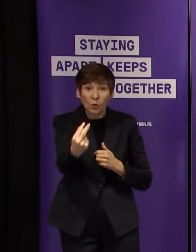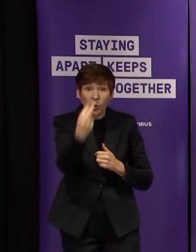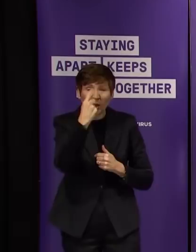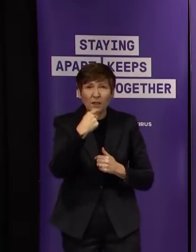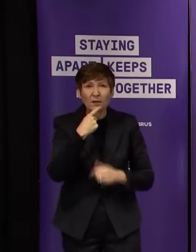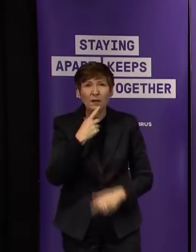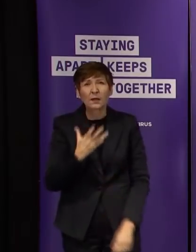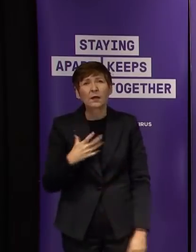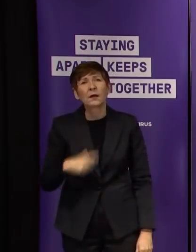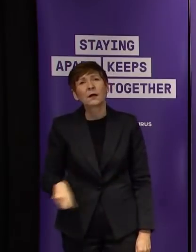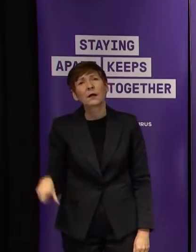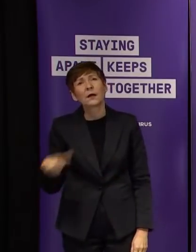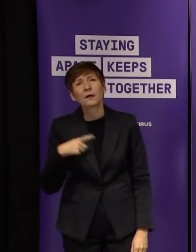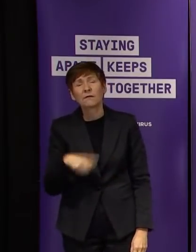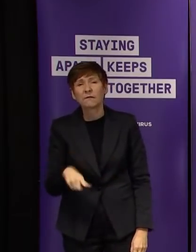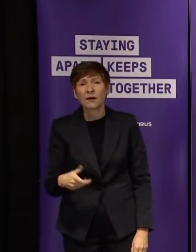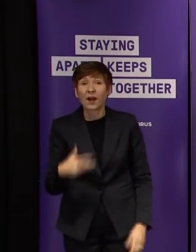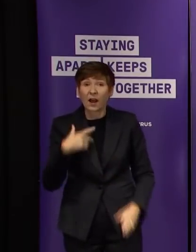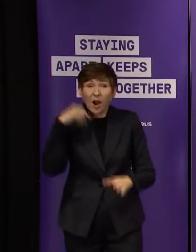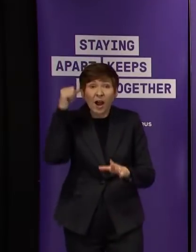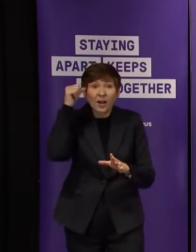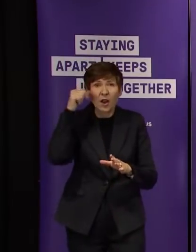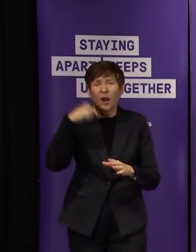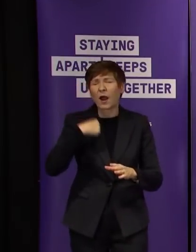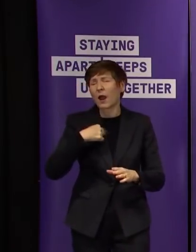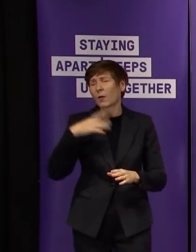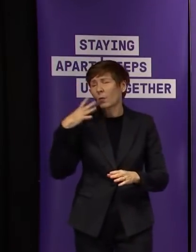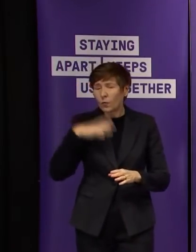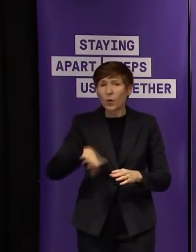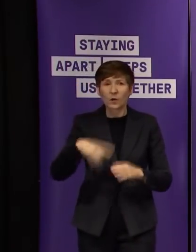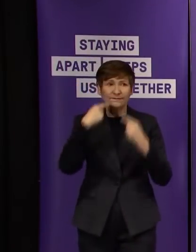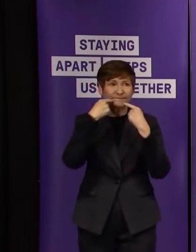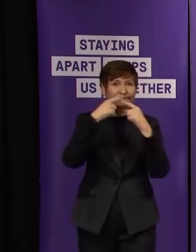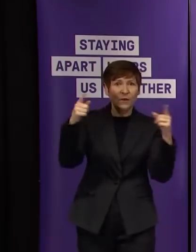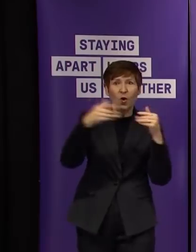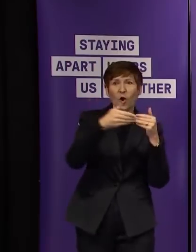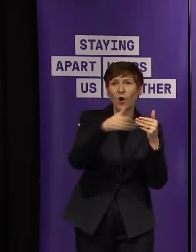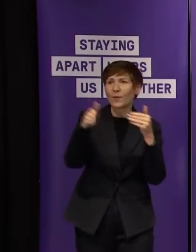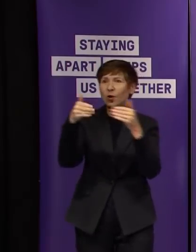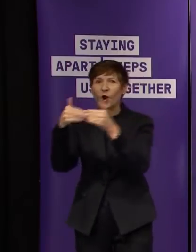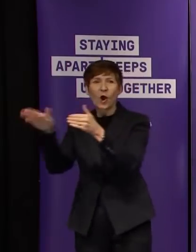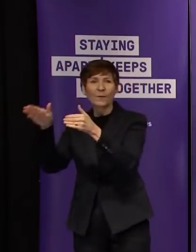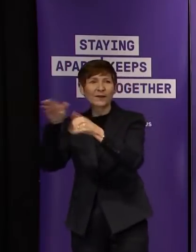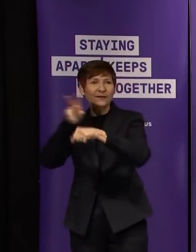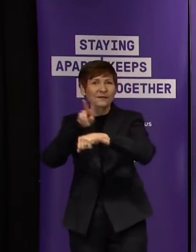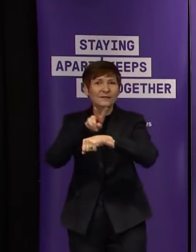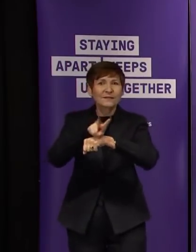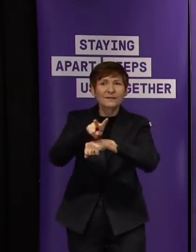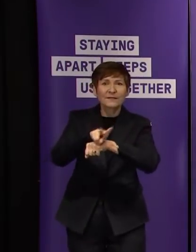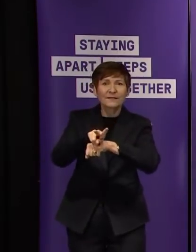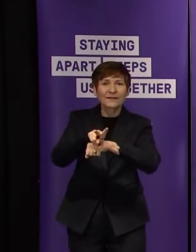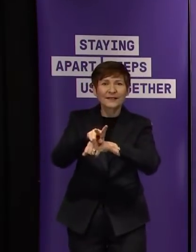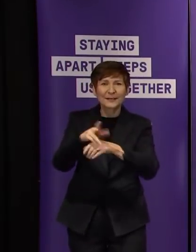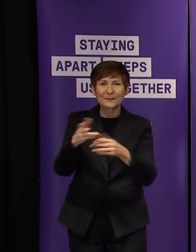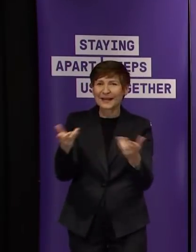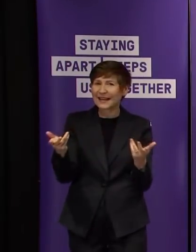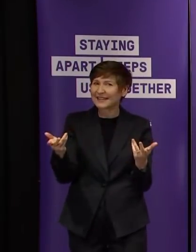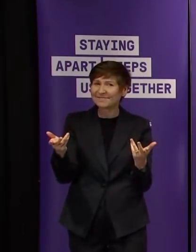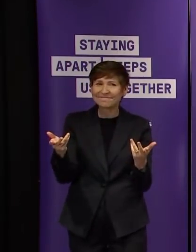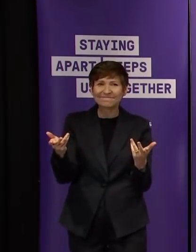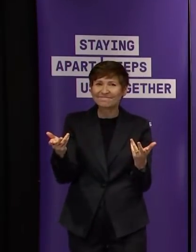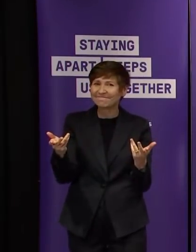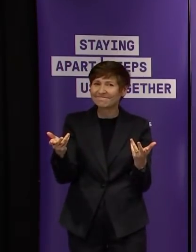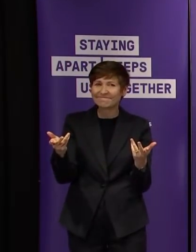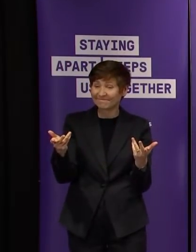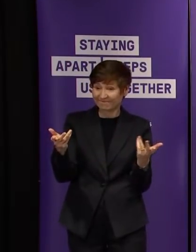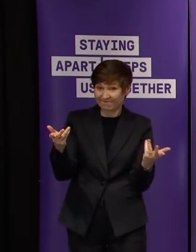up every part of the economy in 2 or 3 weeks' time, every part of the community in 2 or 3 weeks' time. If you do that, then we will